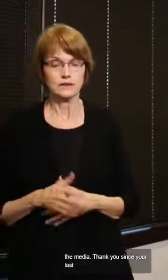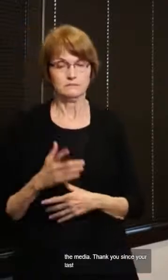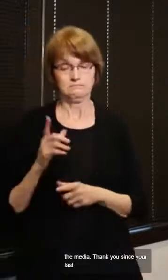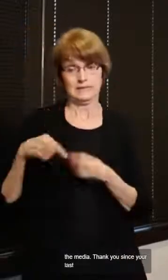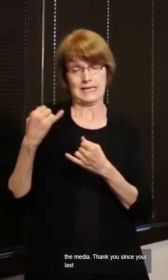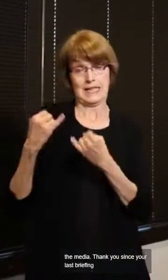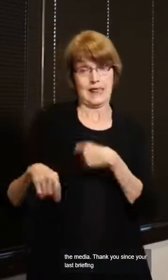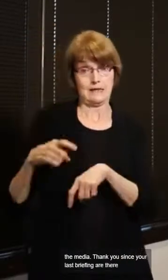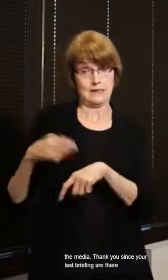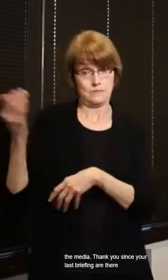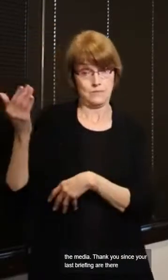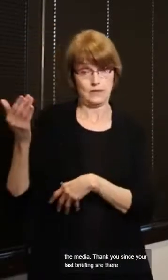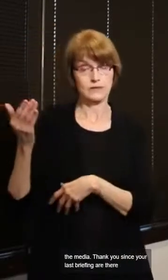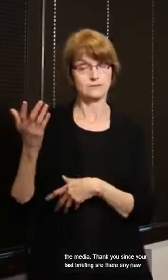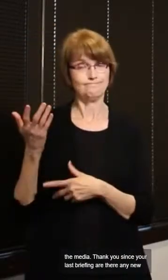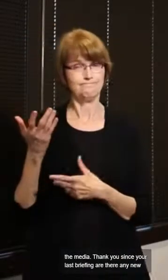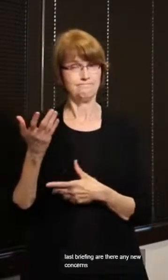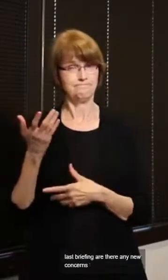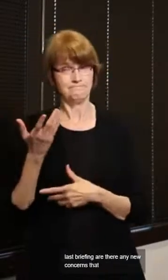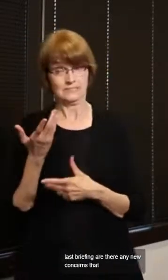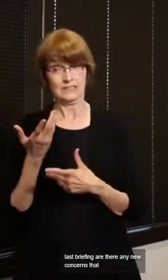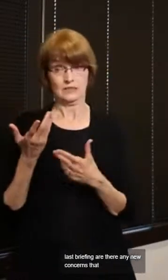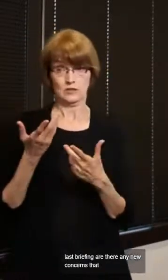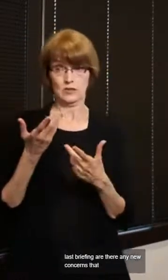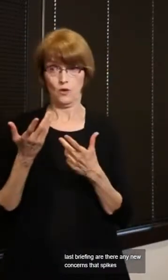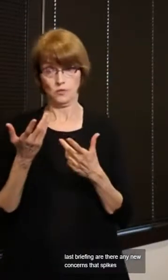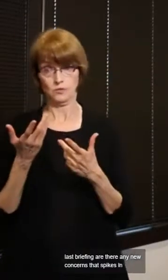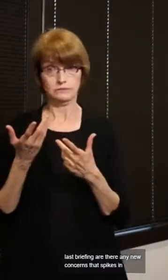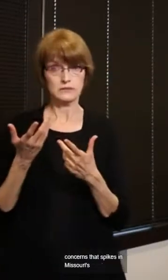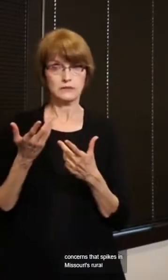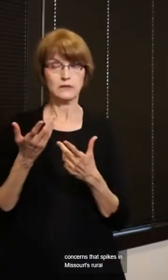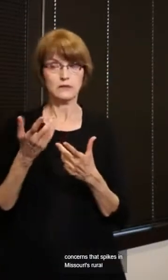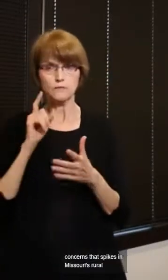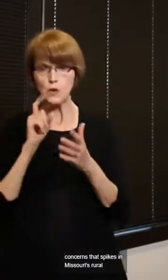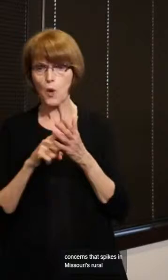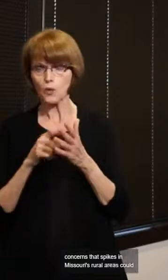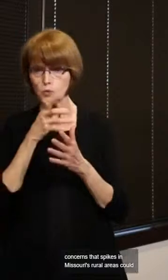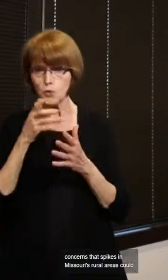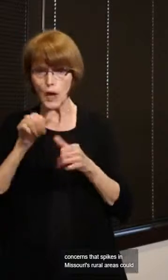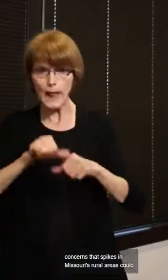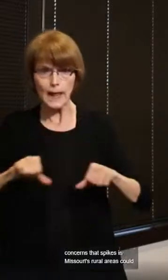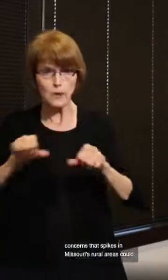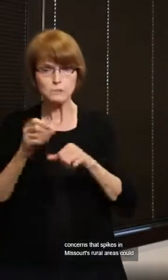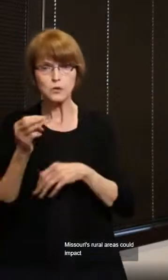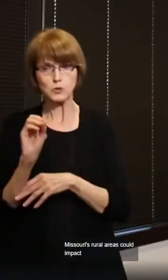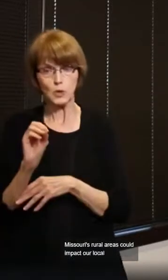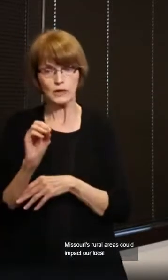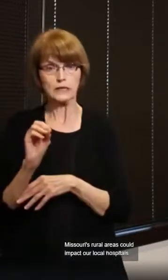briefing, are there any new concerns that spikes in Missouri's rural areas could impact our